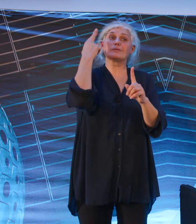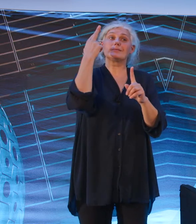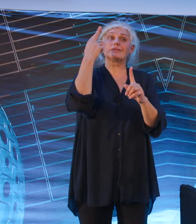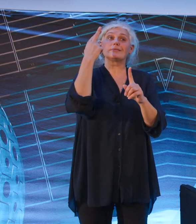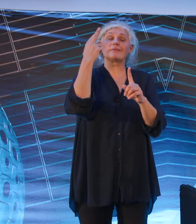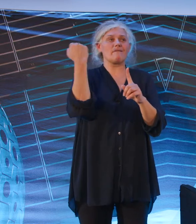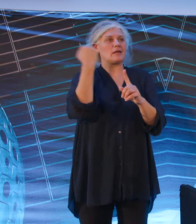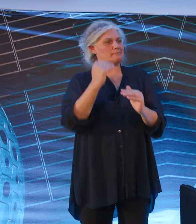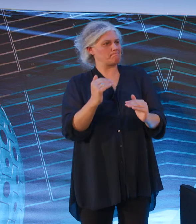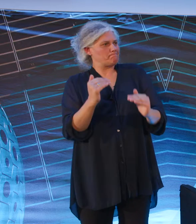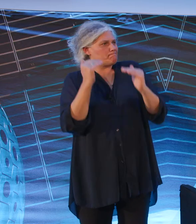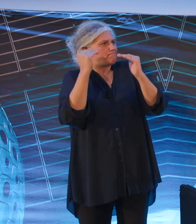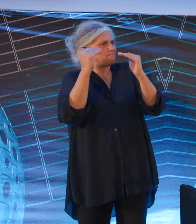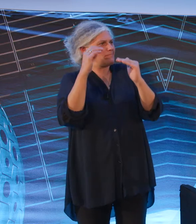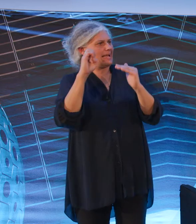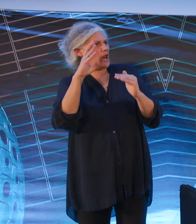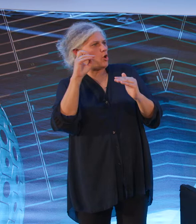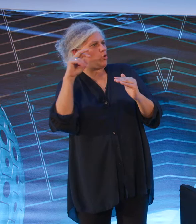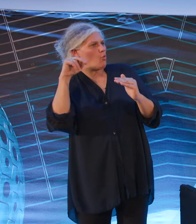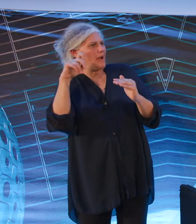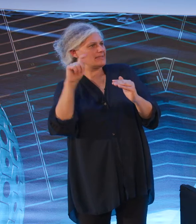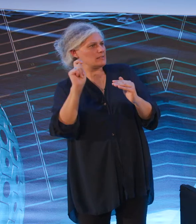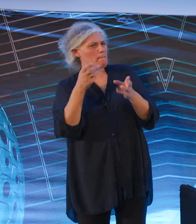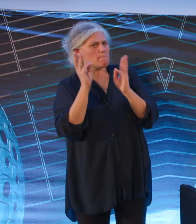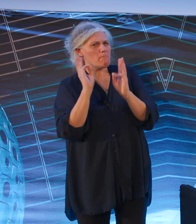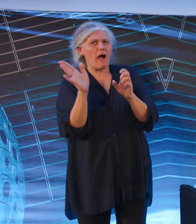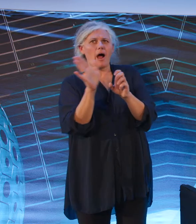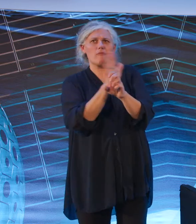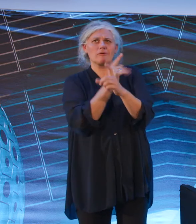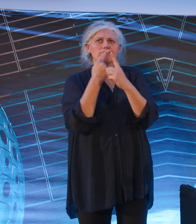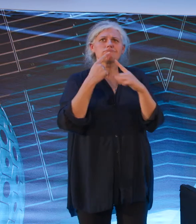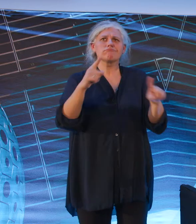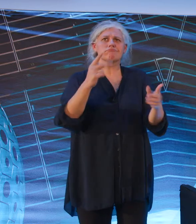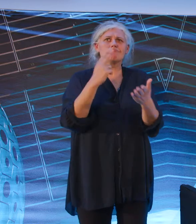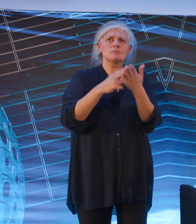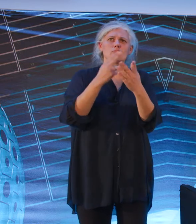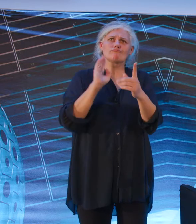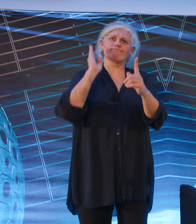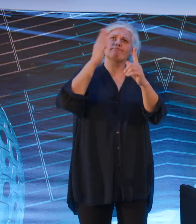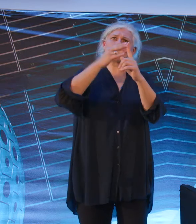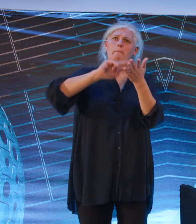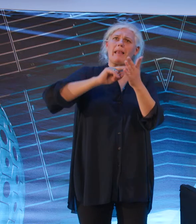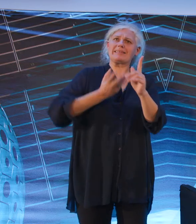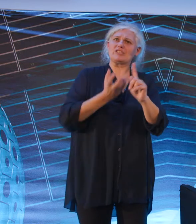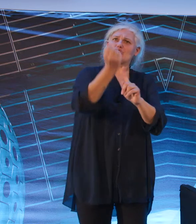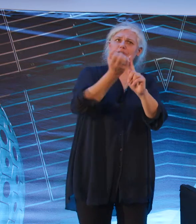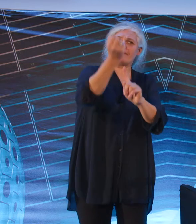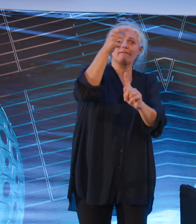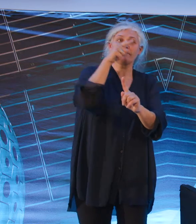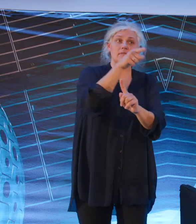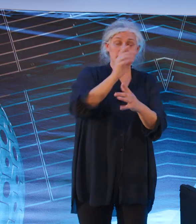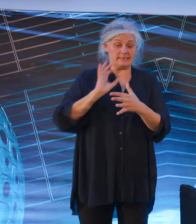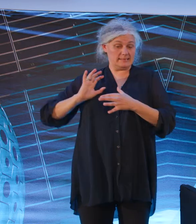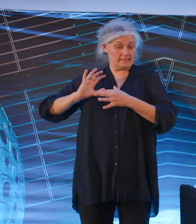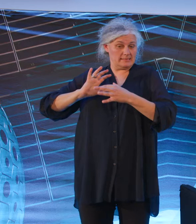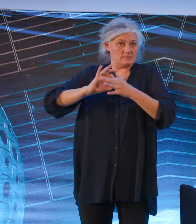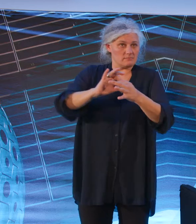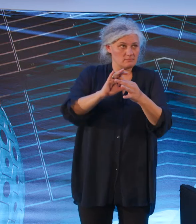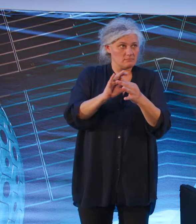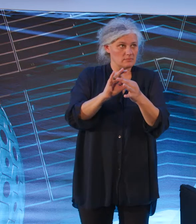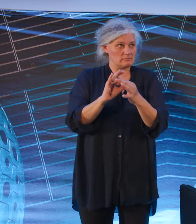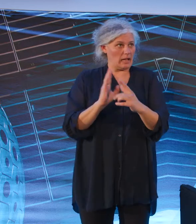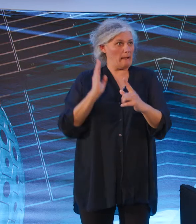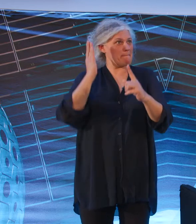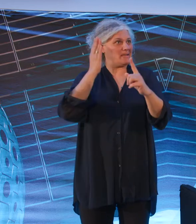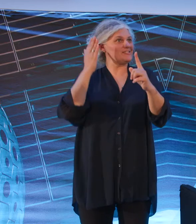elegant and eloquent and powerful statement of what the university is seeking to achieve, and which encompasses the great ambition of